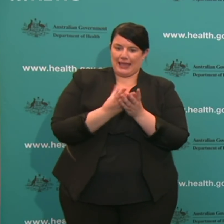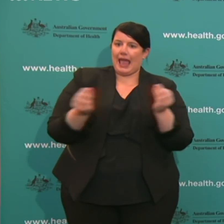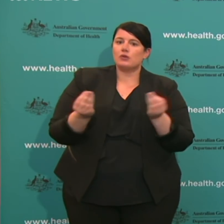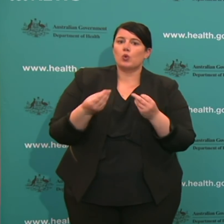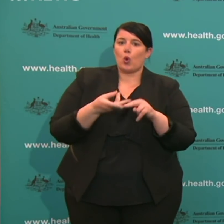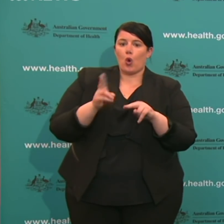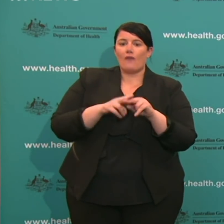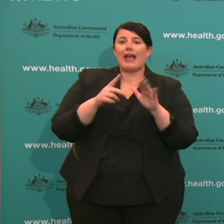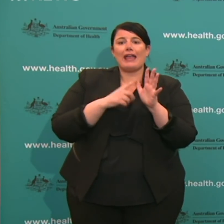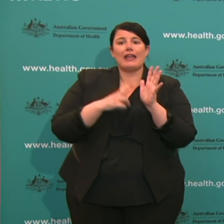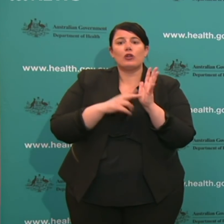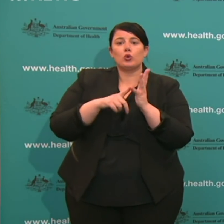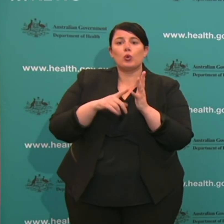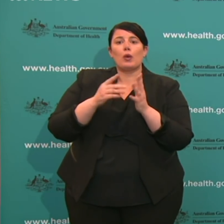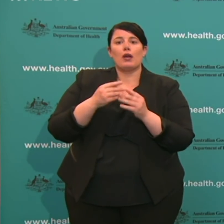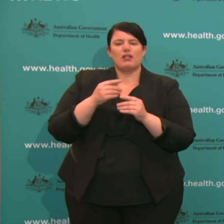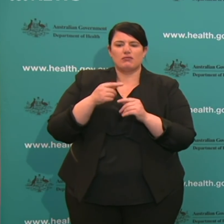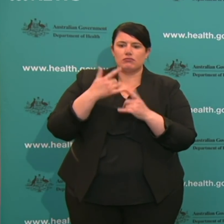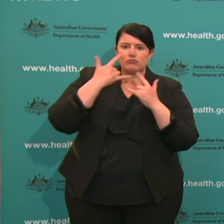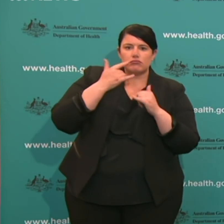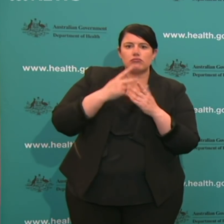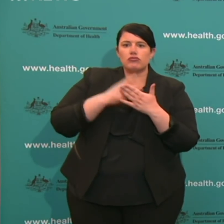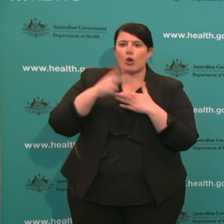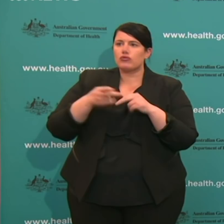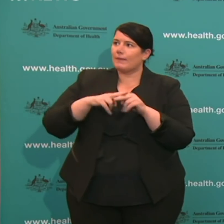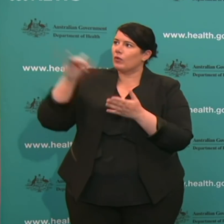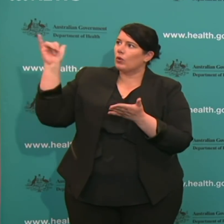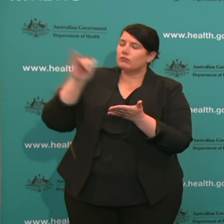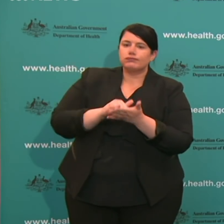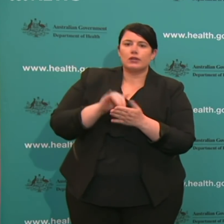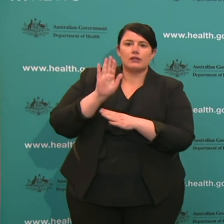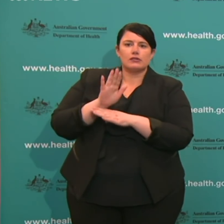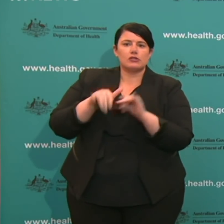the ANU pilot program. Dana.